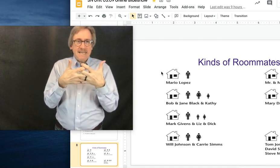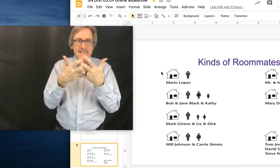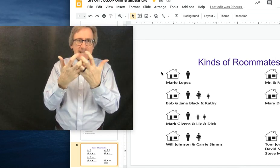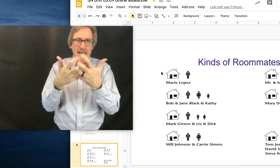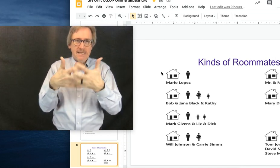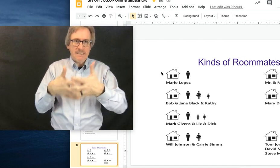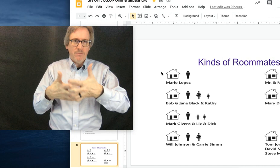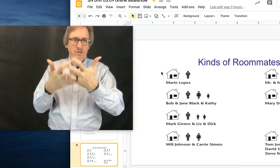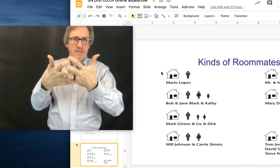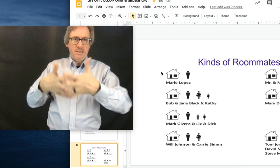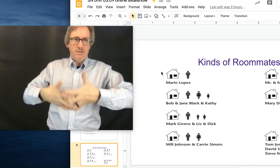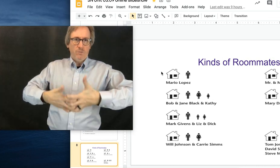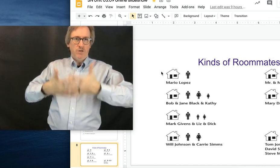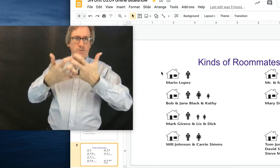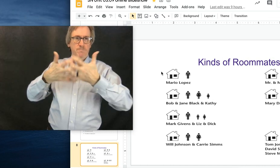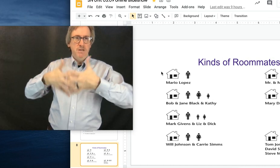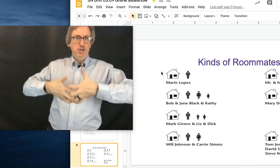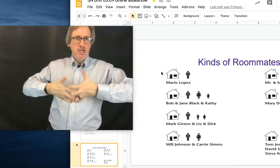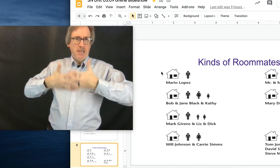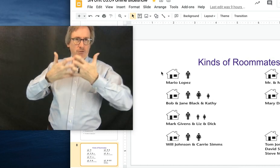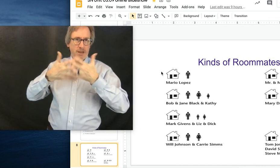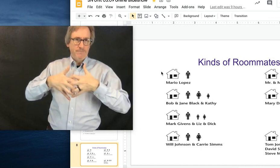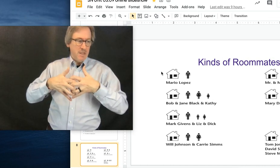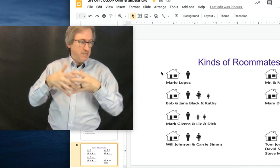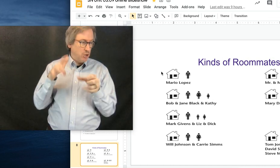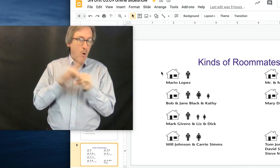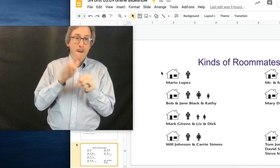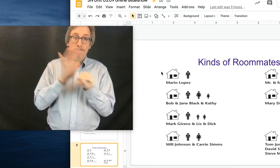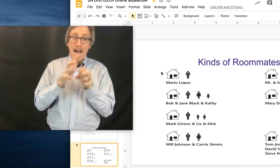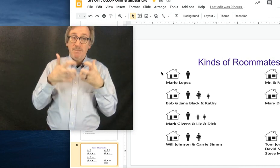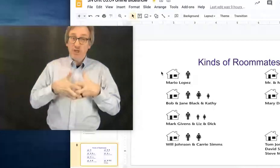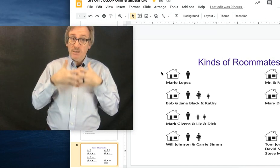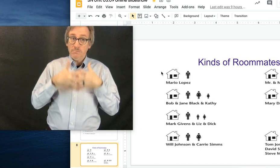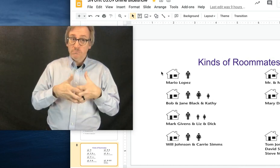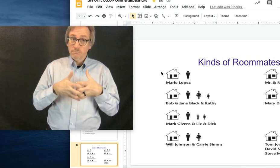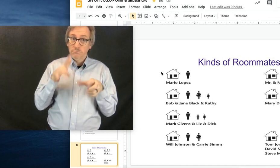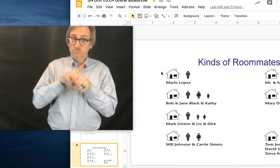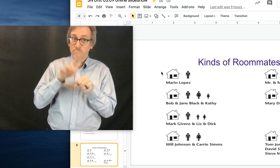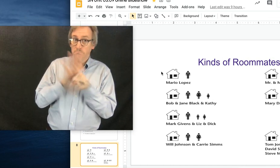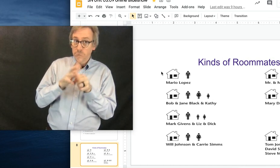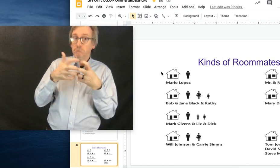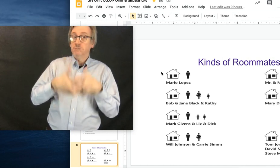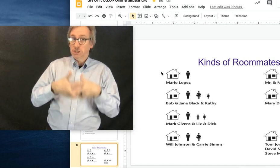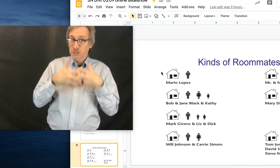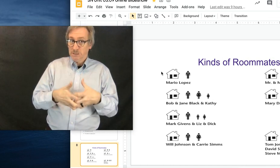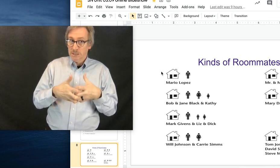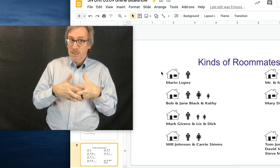We did a sign similar to this, which was machine, right? So, pop machine.